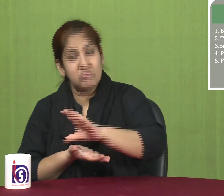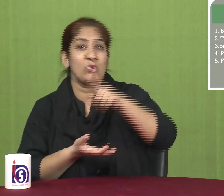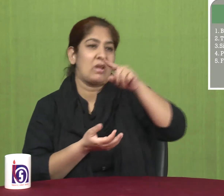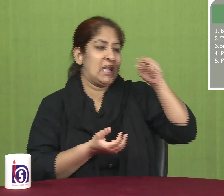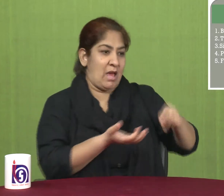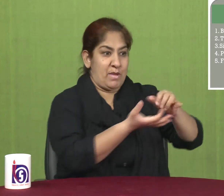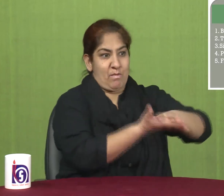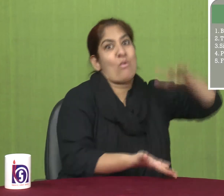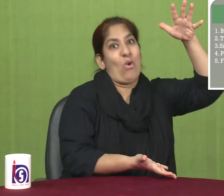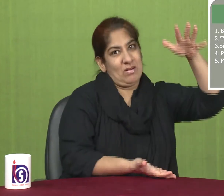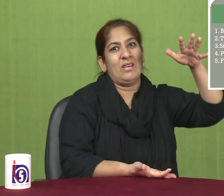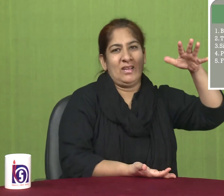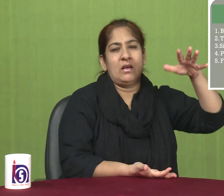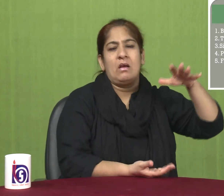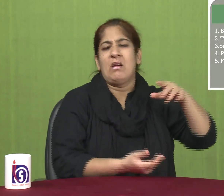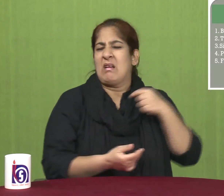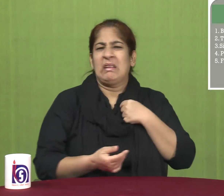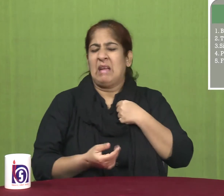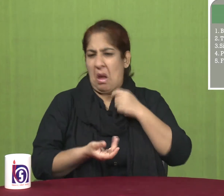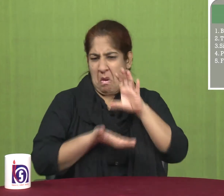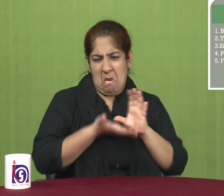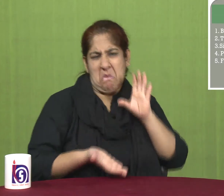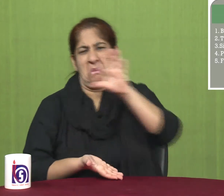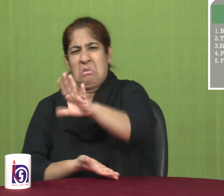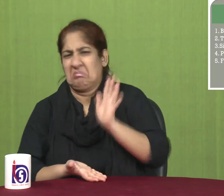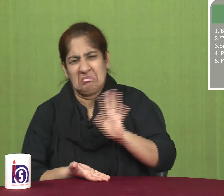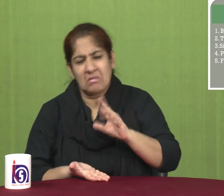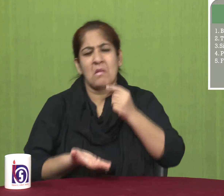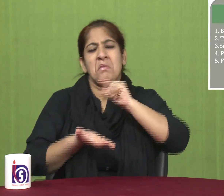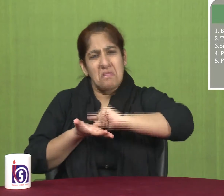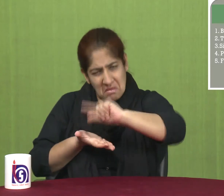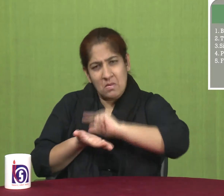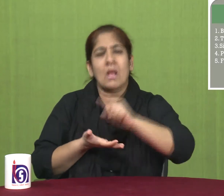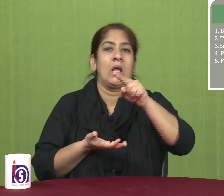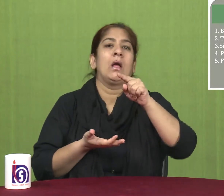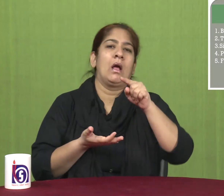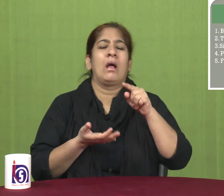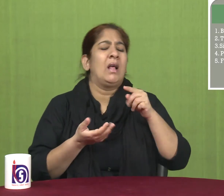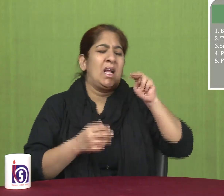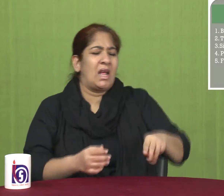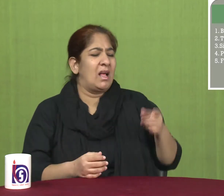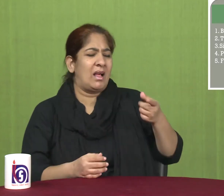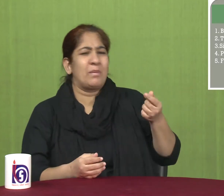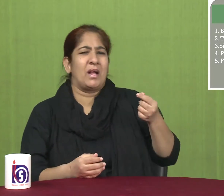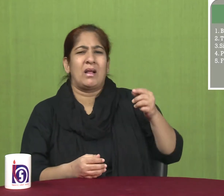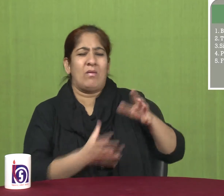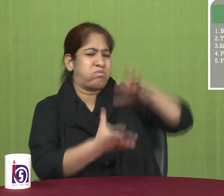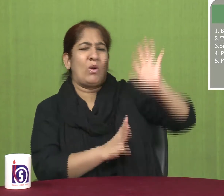and in case if it's not a one-time investment or a one big investment, then there are small investments